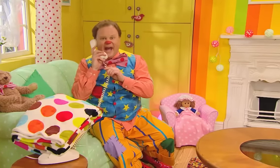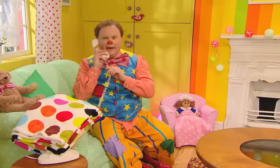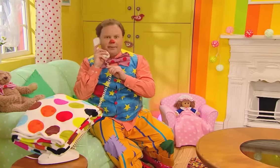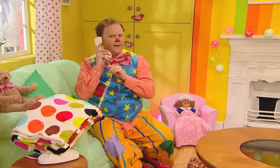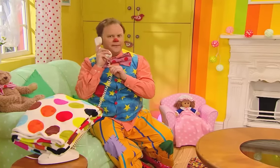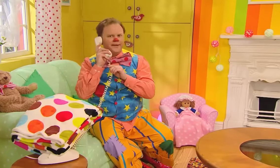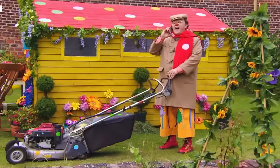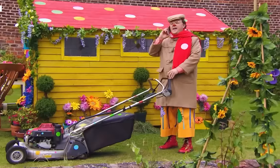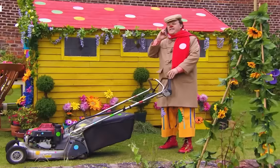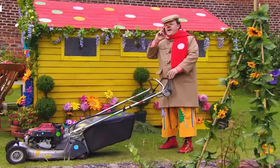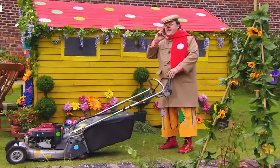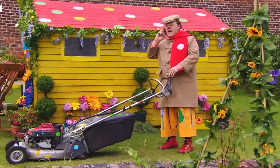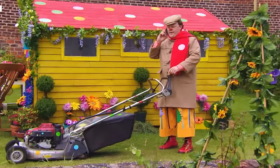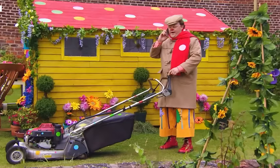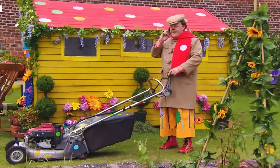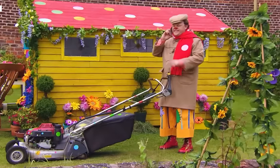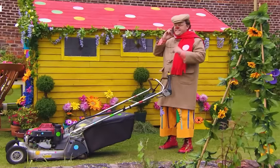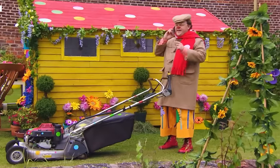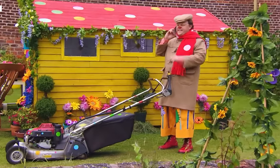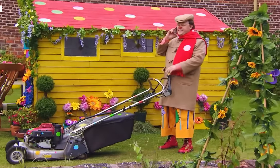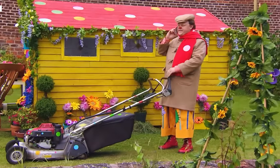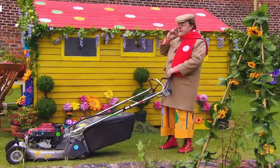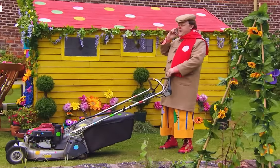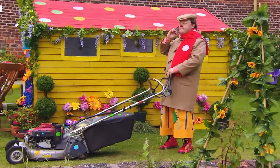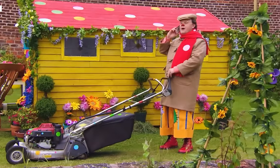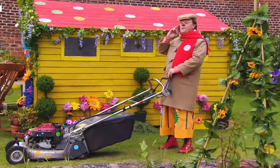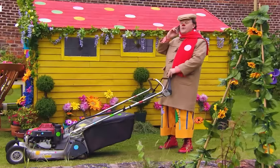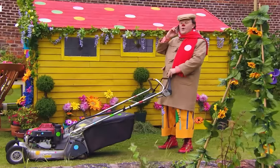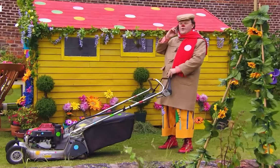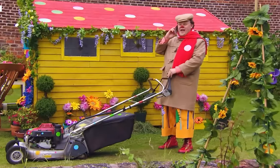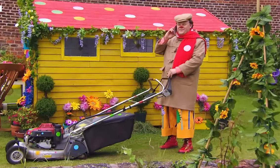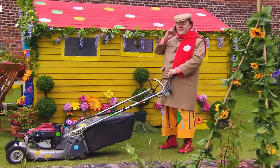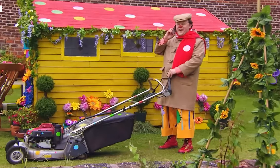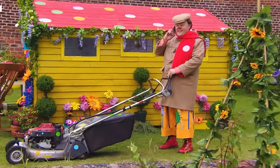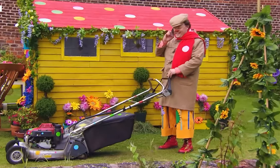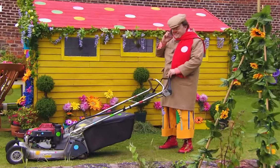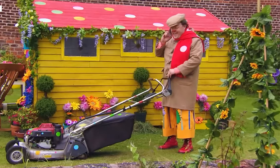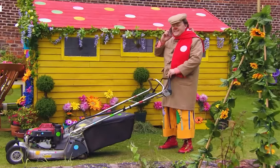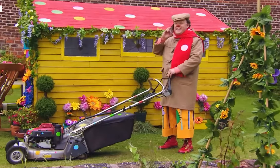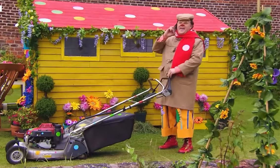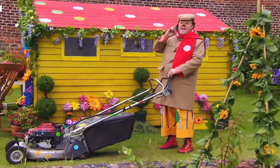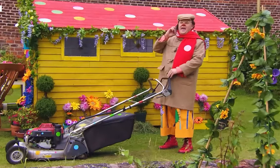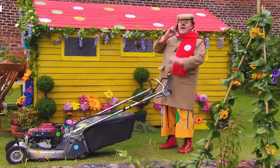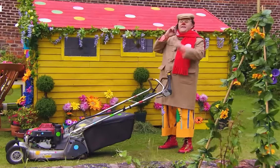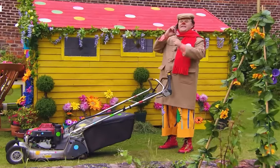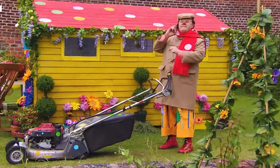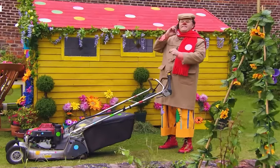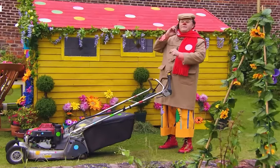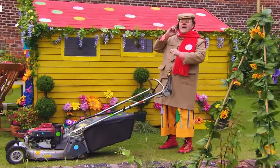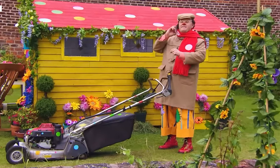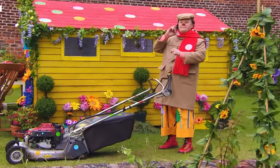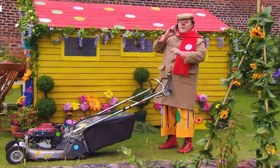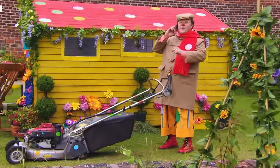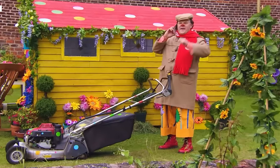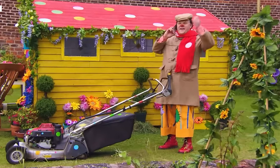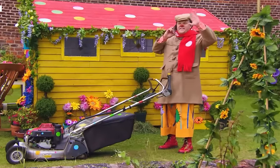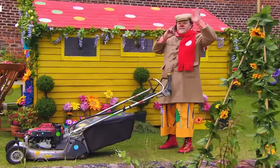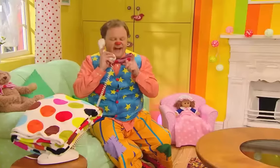nap. No. I decided to mow the lawn outside instead. You give us a wave, the boy.